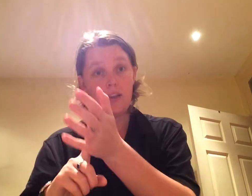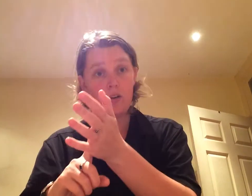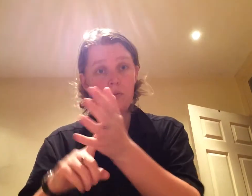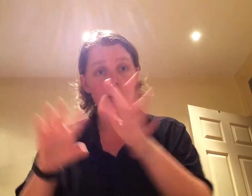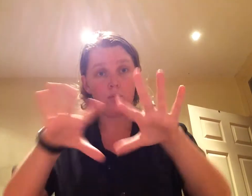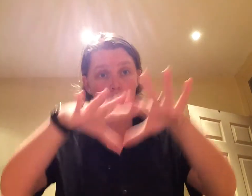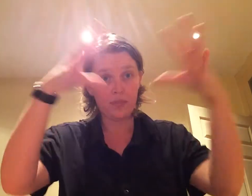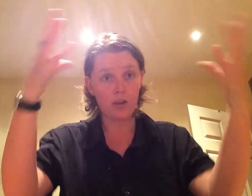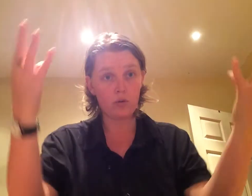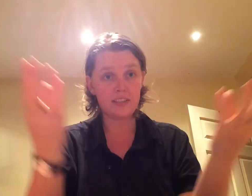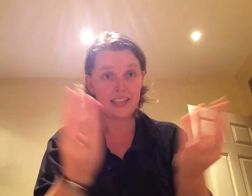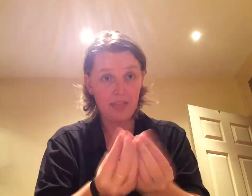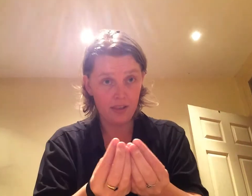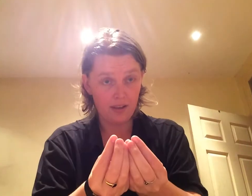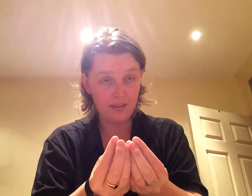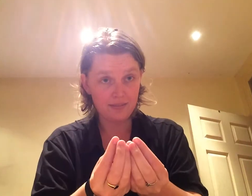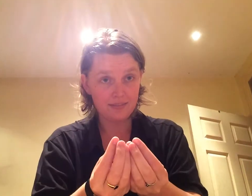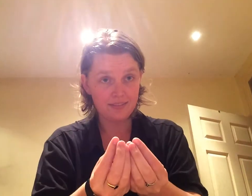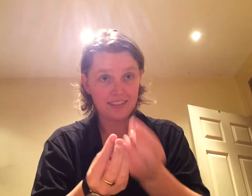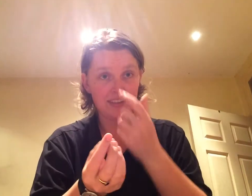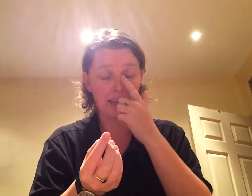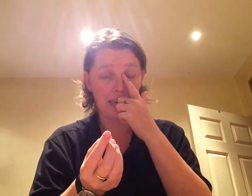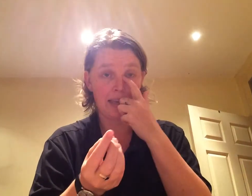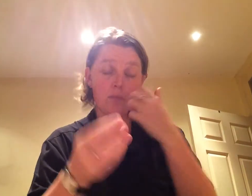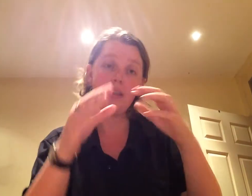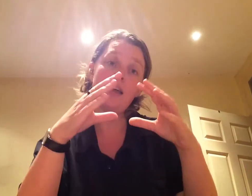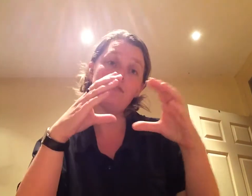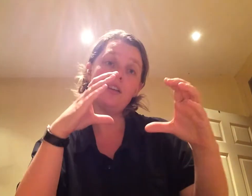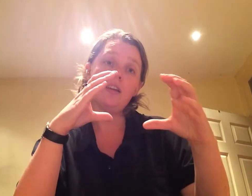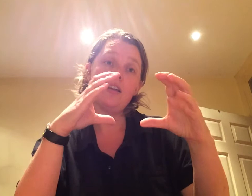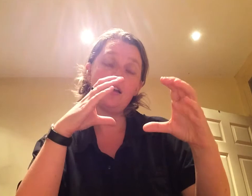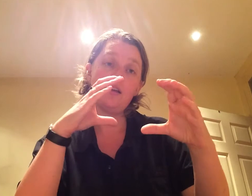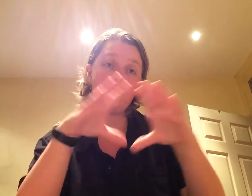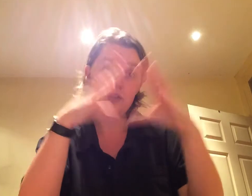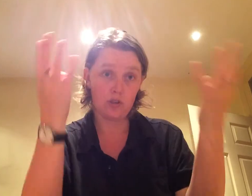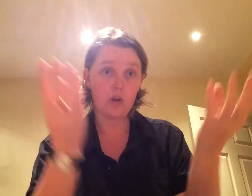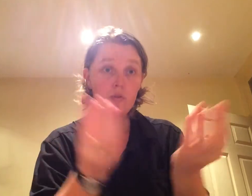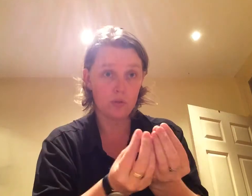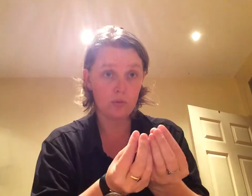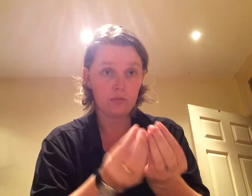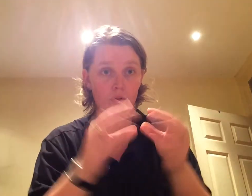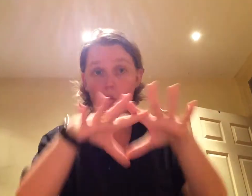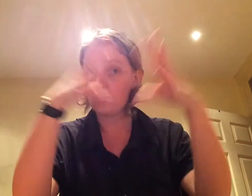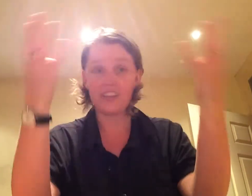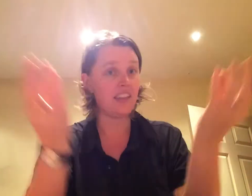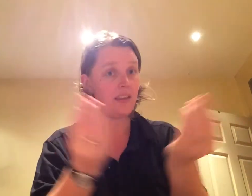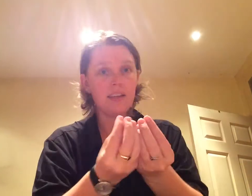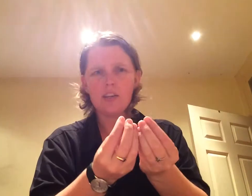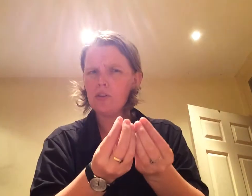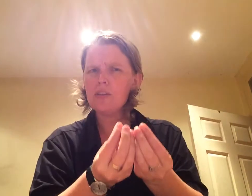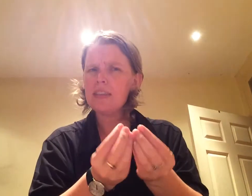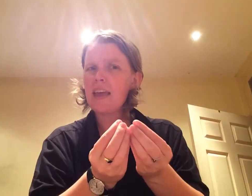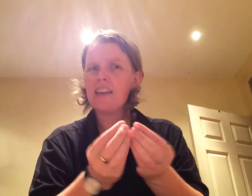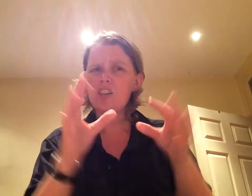BSL, put that all together, okay, and we have total or all together. You notice that she